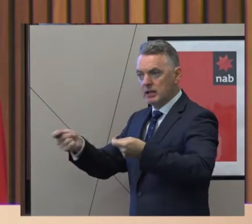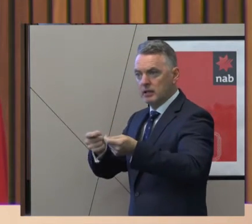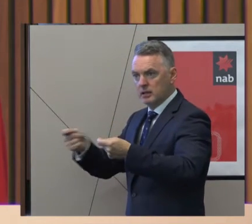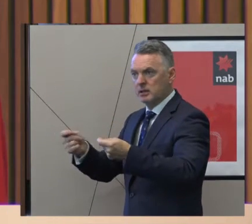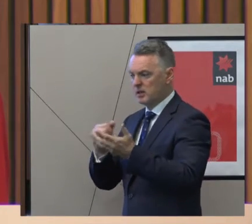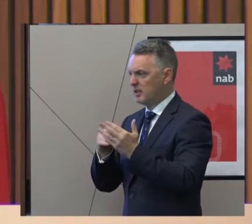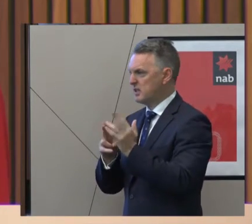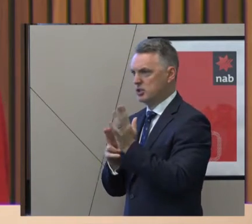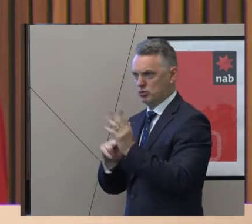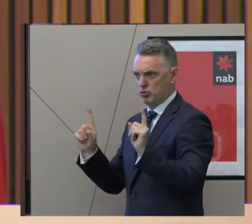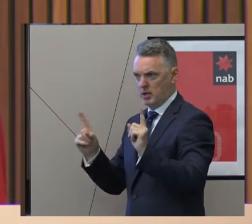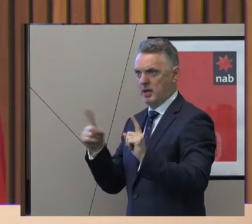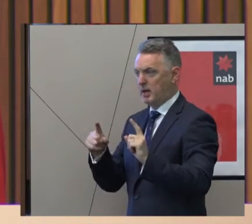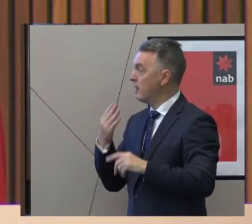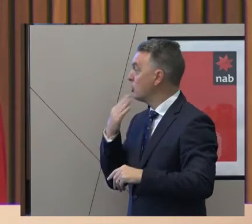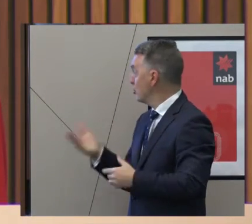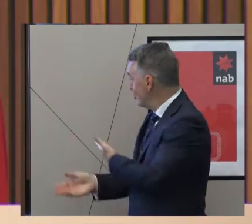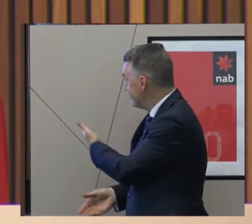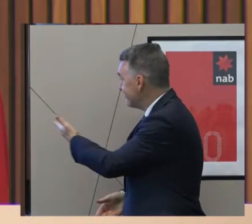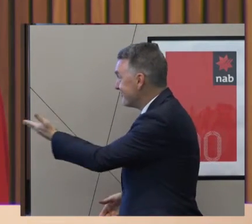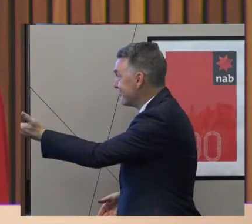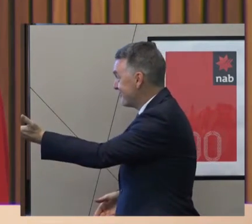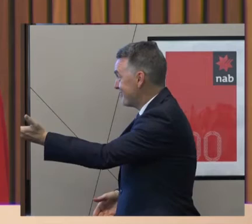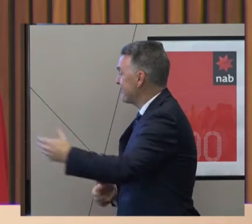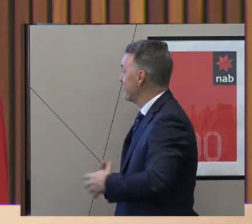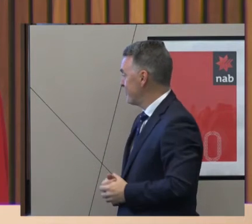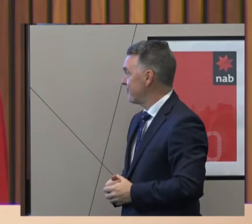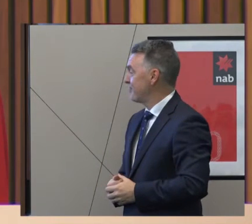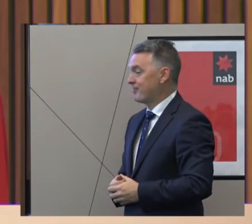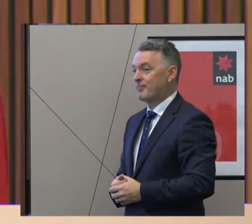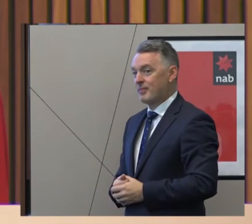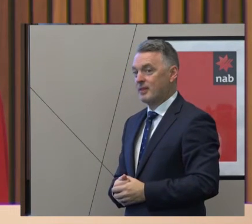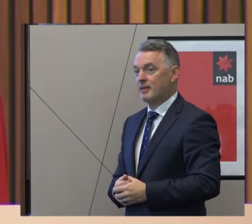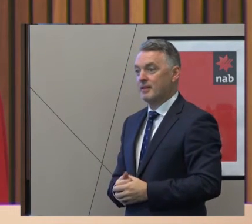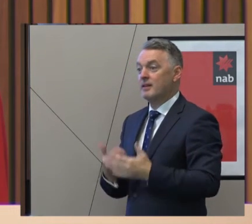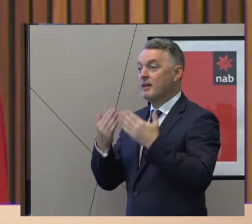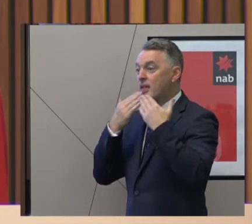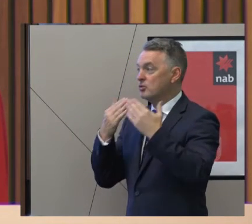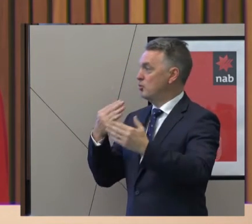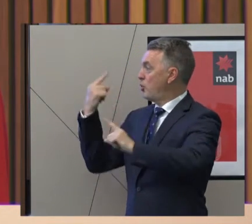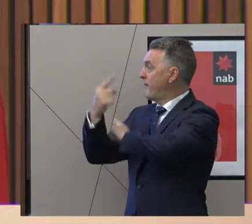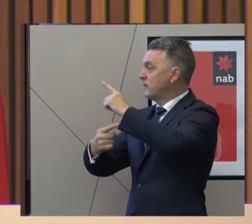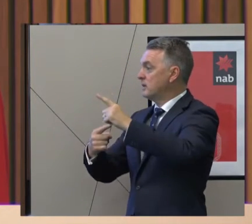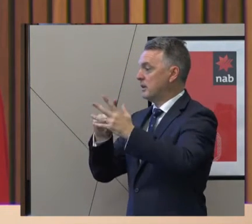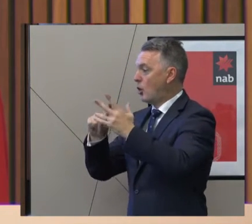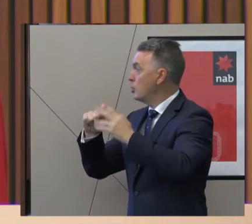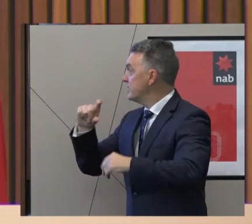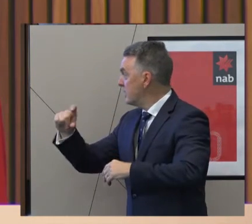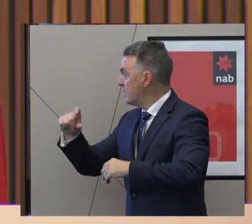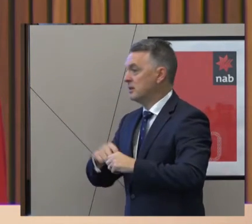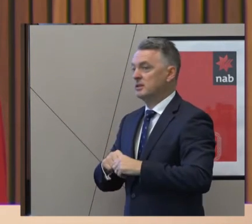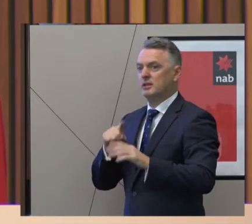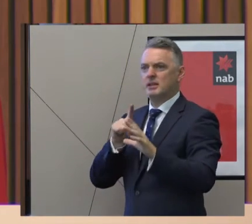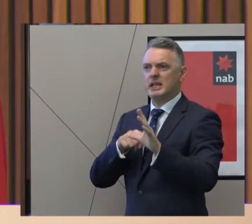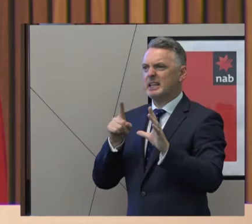today. And thank you to all the panellists as well. Thanks to the Conference Organising Committee, yay for